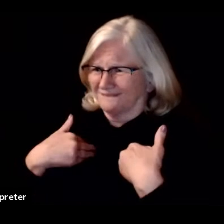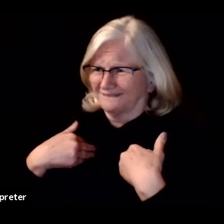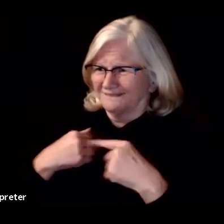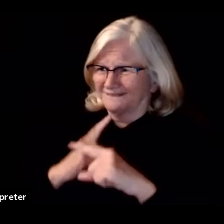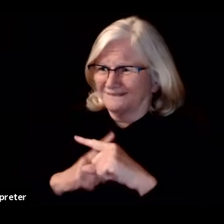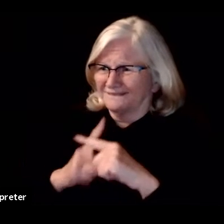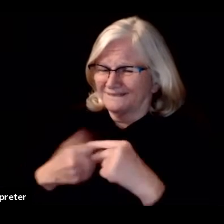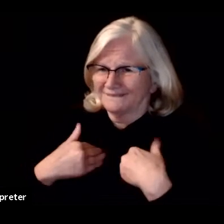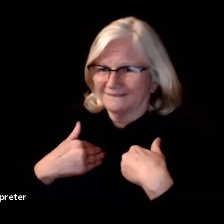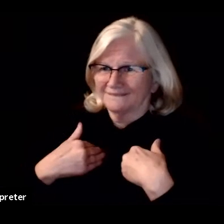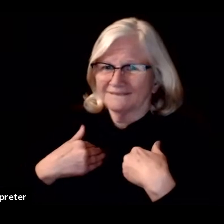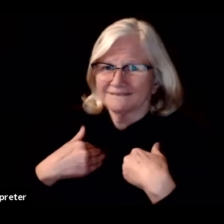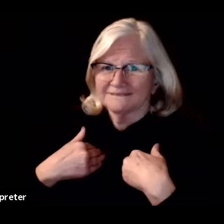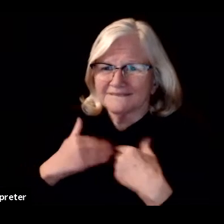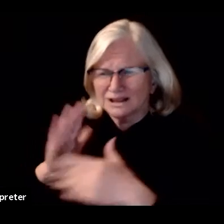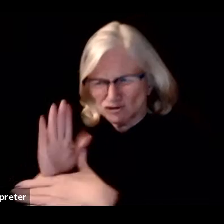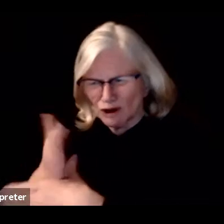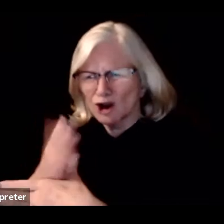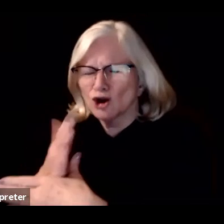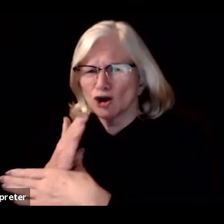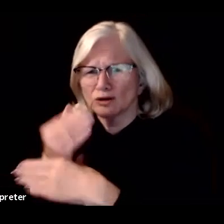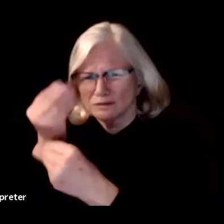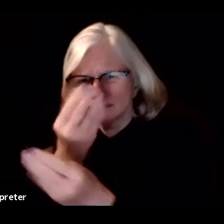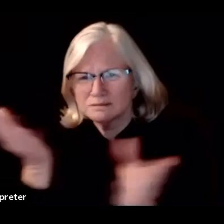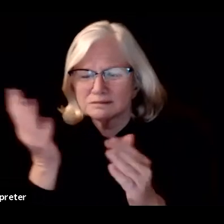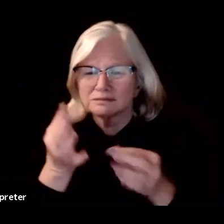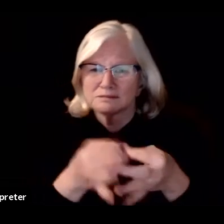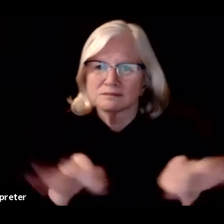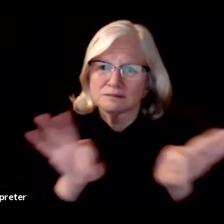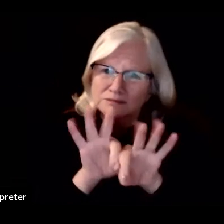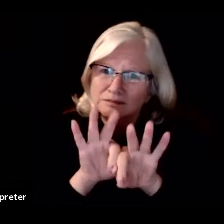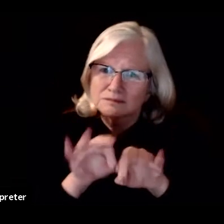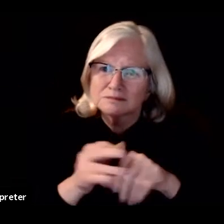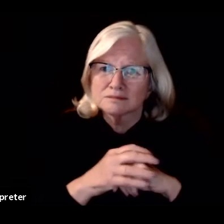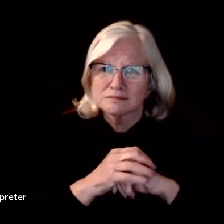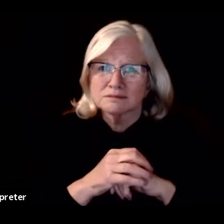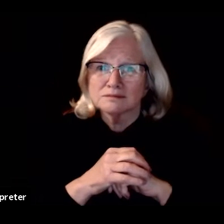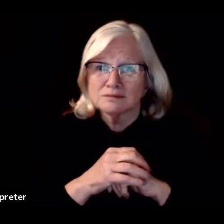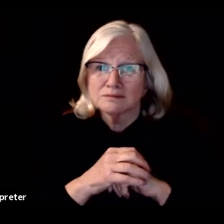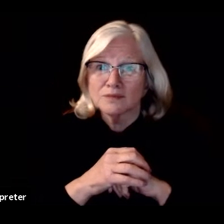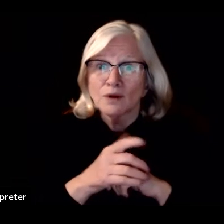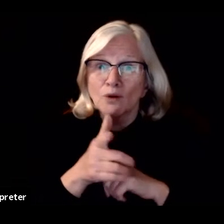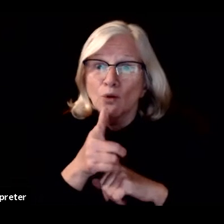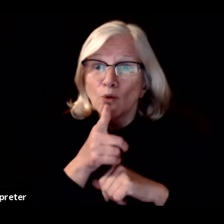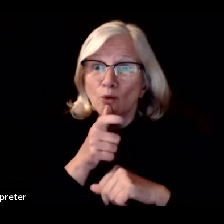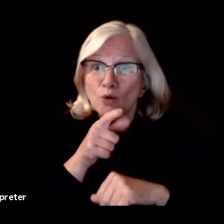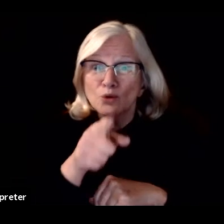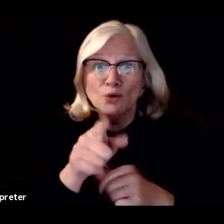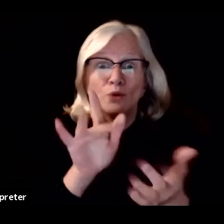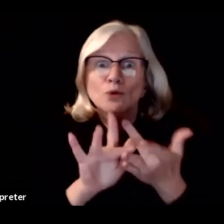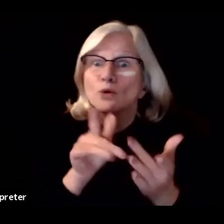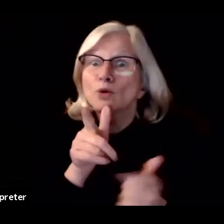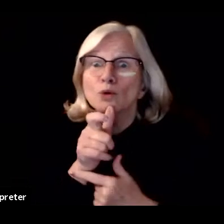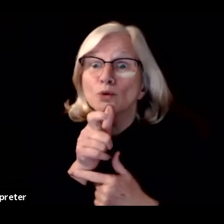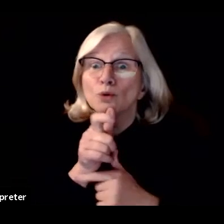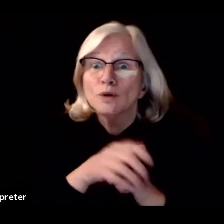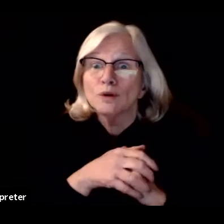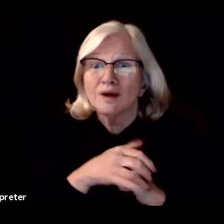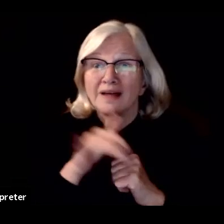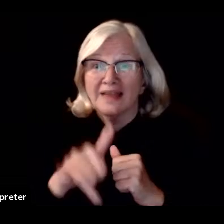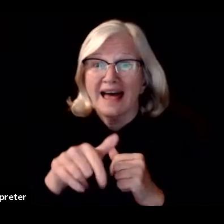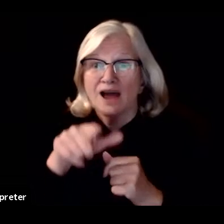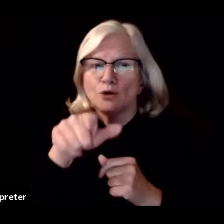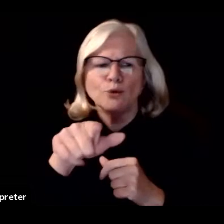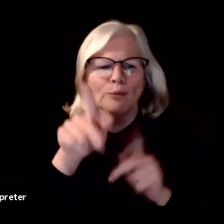in 48 hours before you had your test taken. Let those people know that you've tested positive and that they